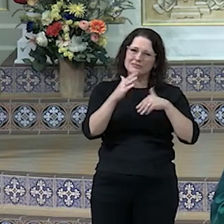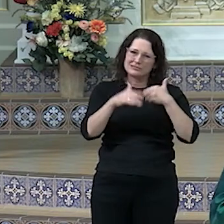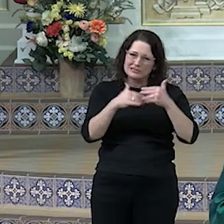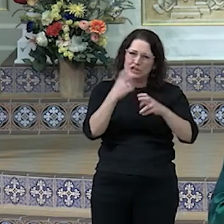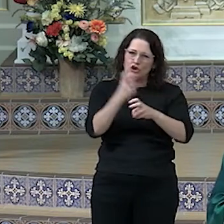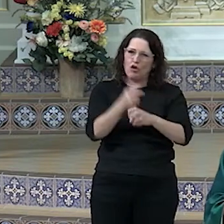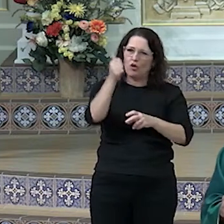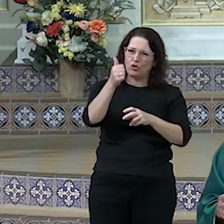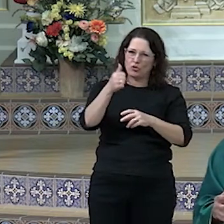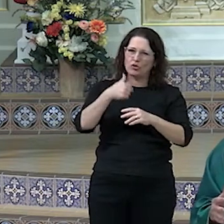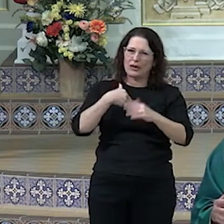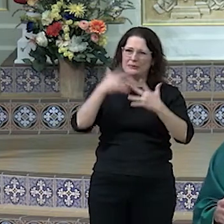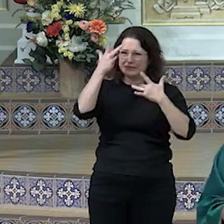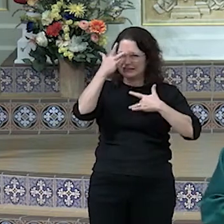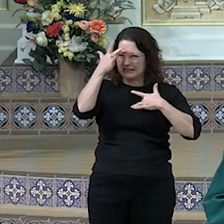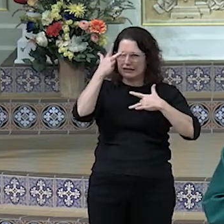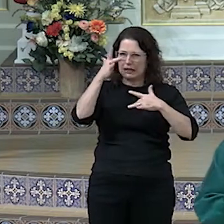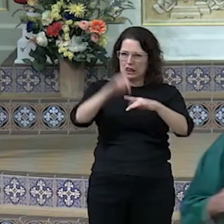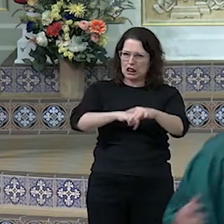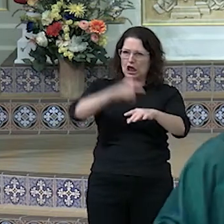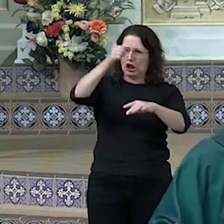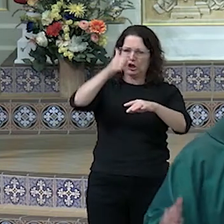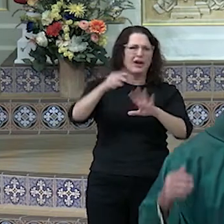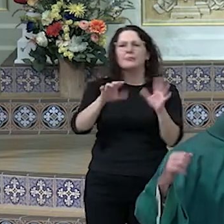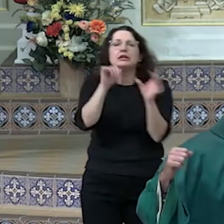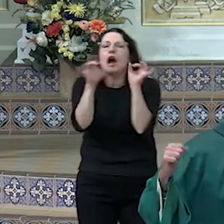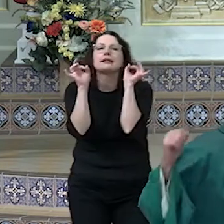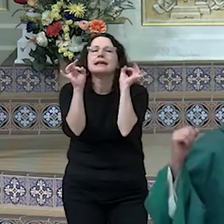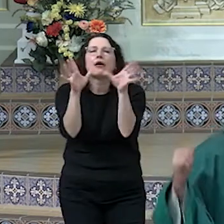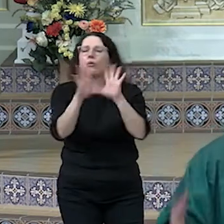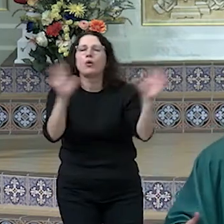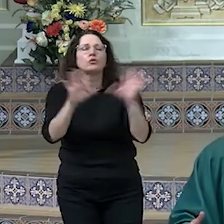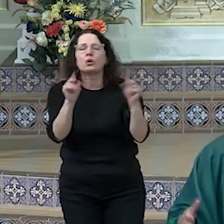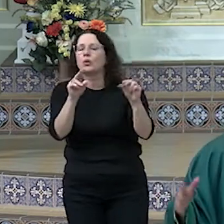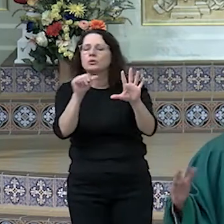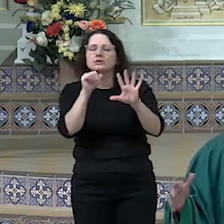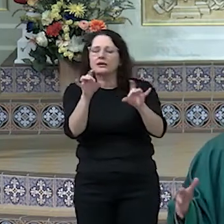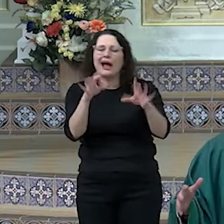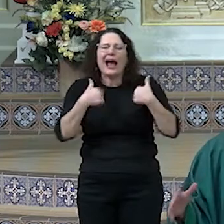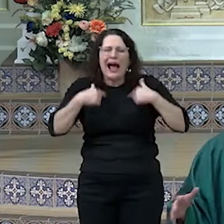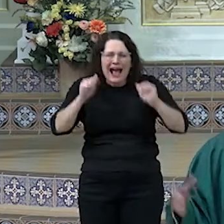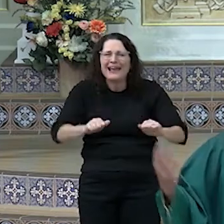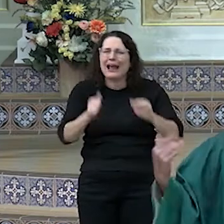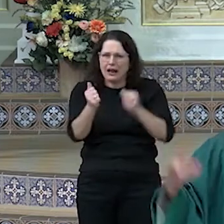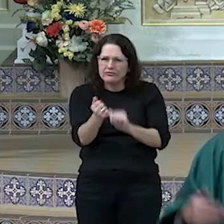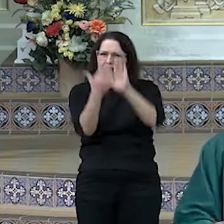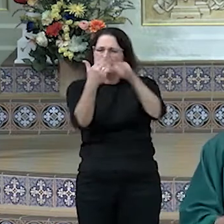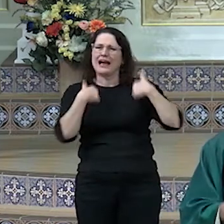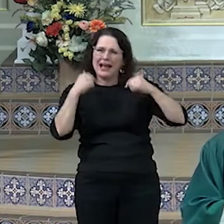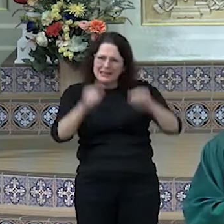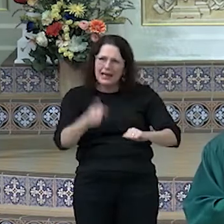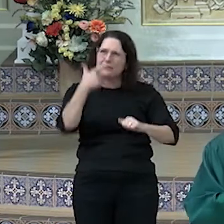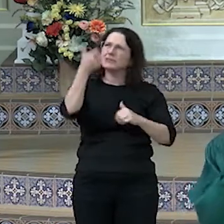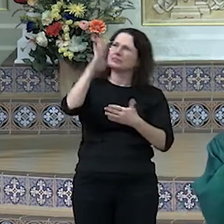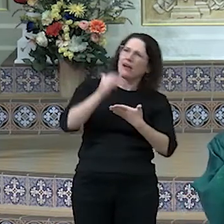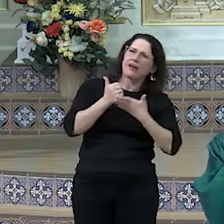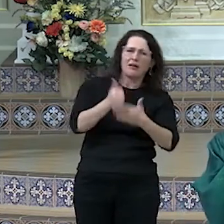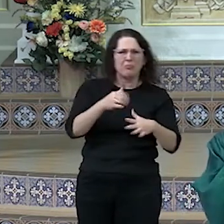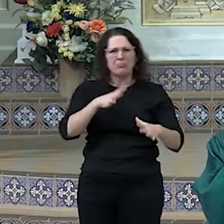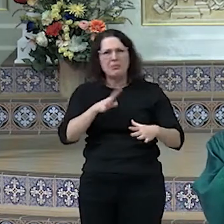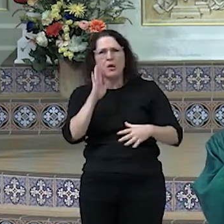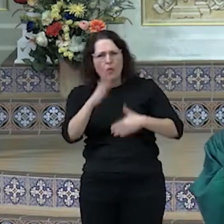okay? And it's not horrible, right? I can do this. I know I can. With God's help, I can do